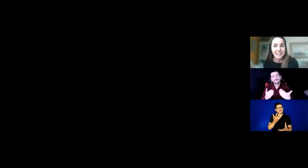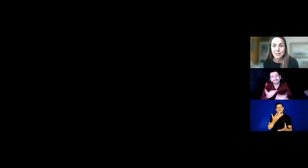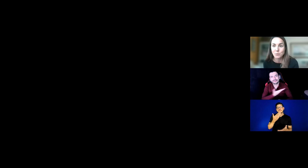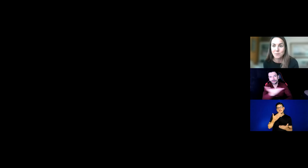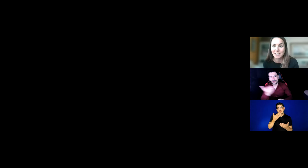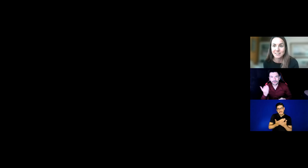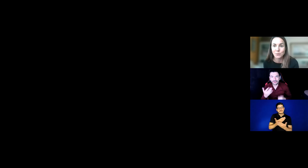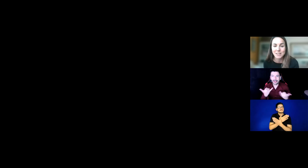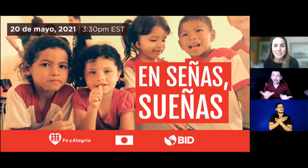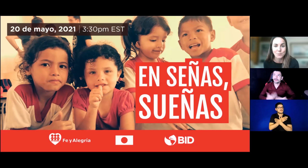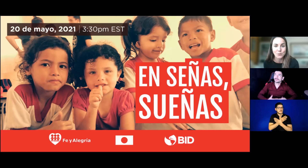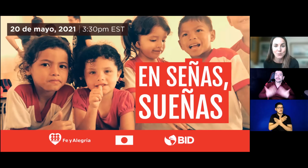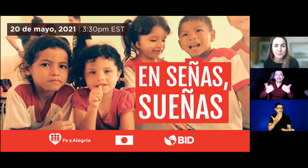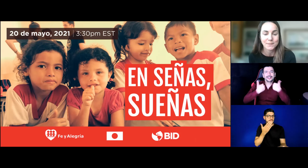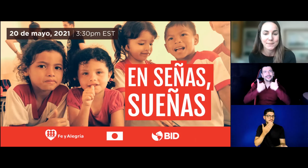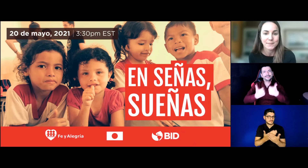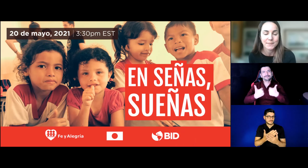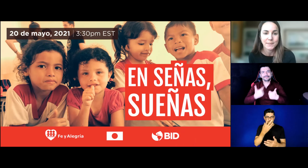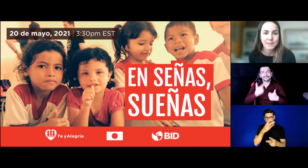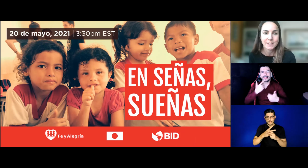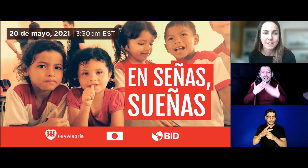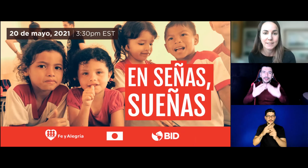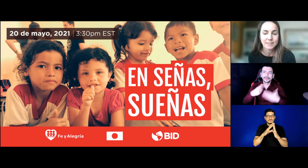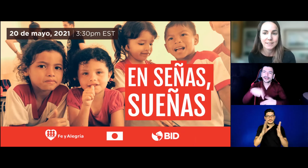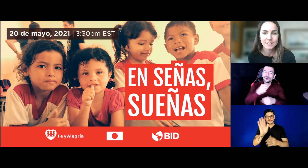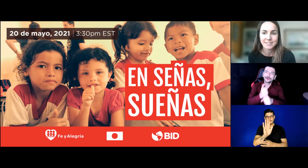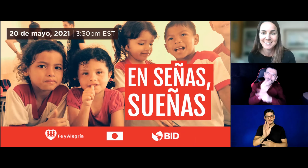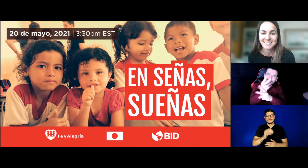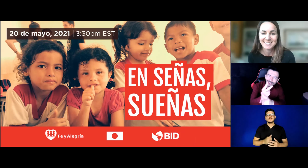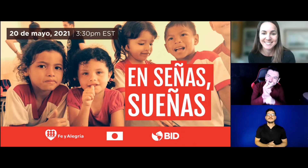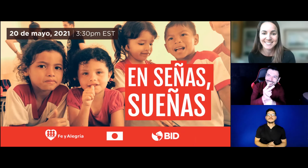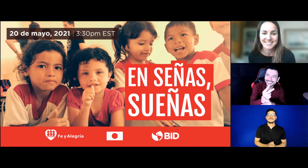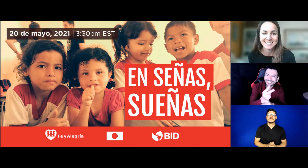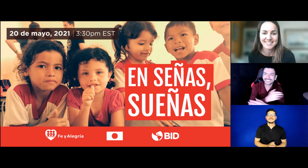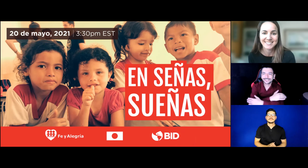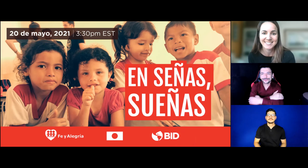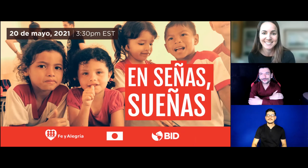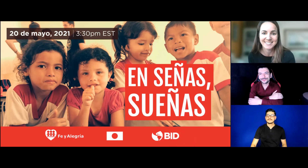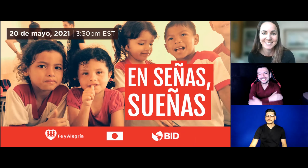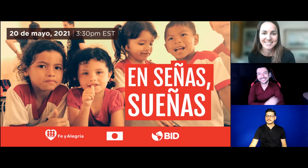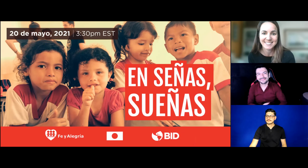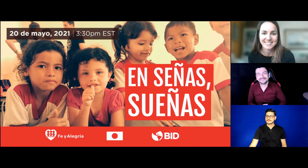I hope you enjoy the rest of your day. Please take care. Thank you.